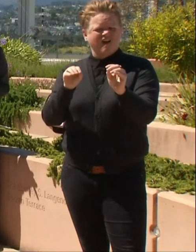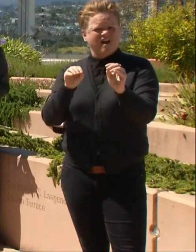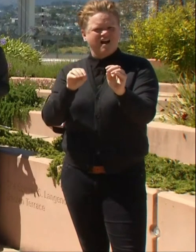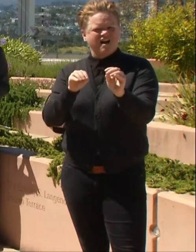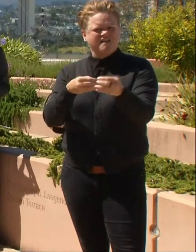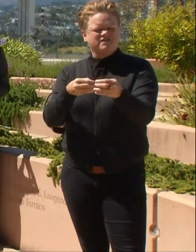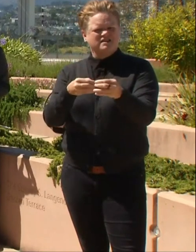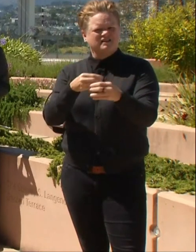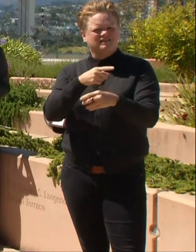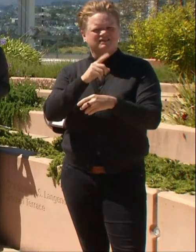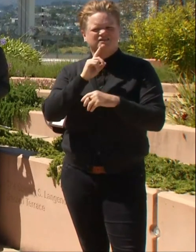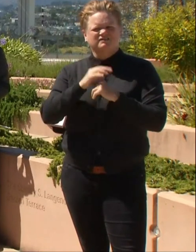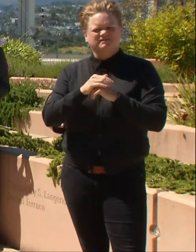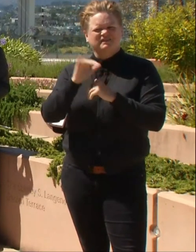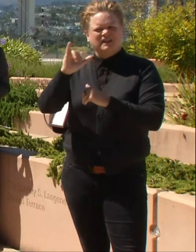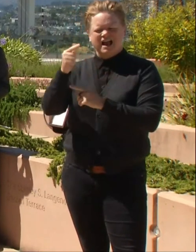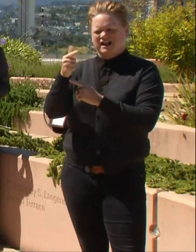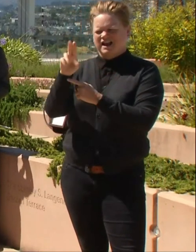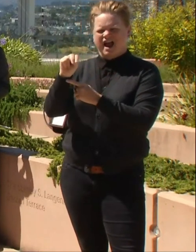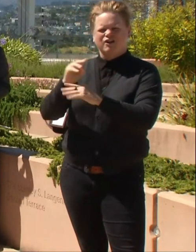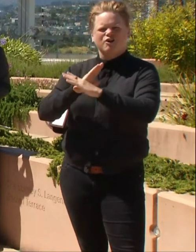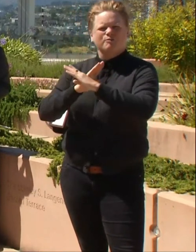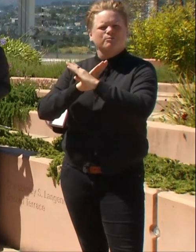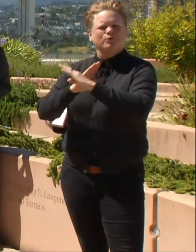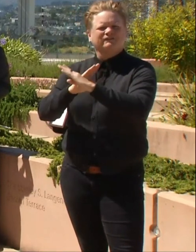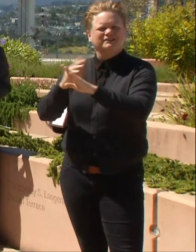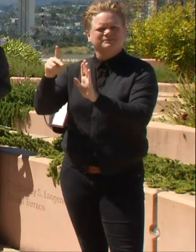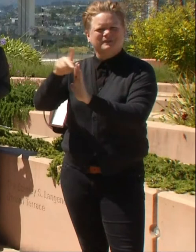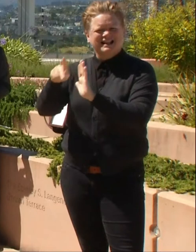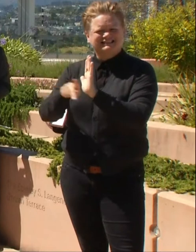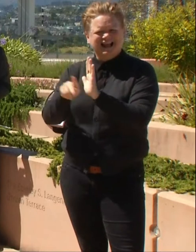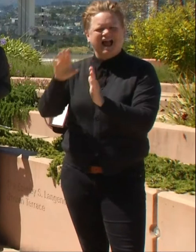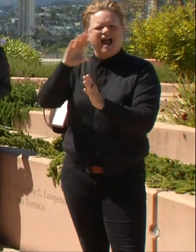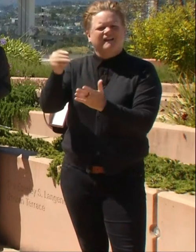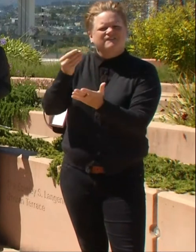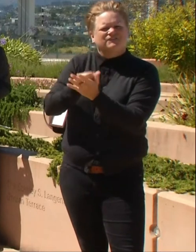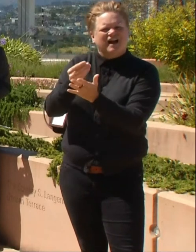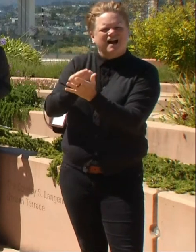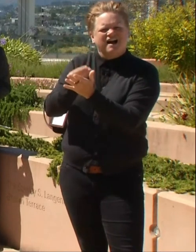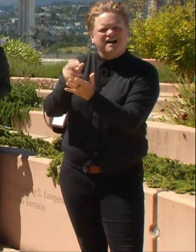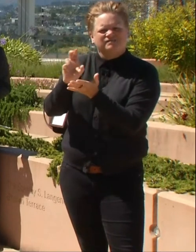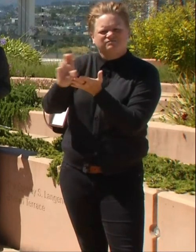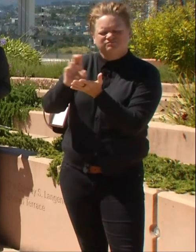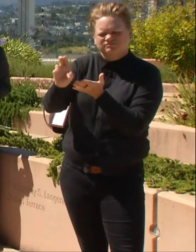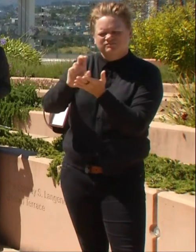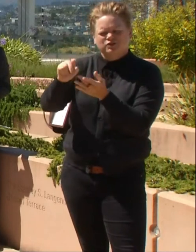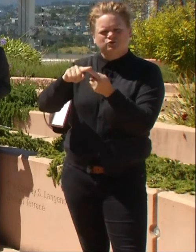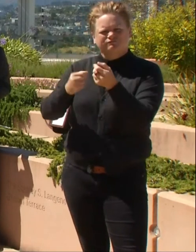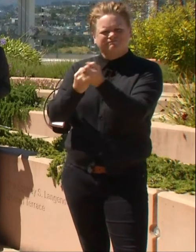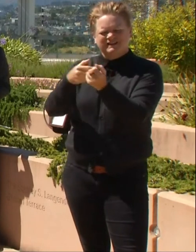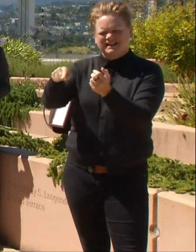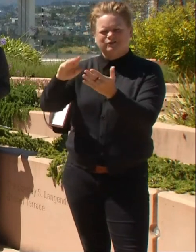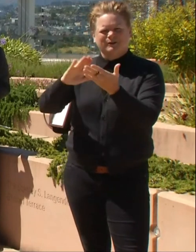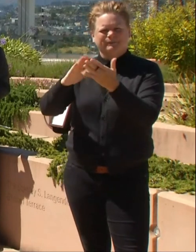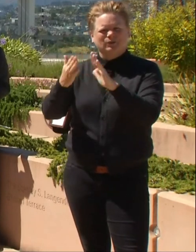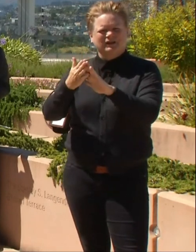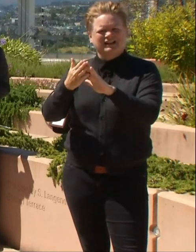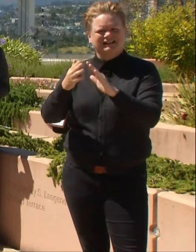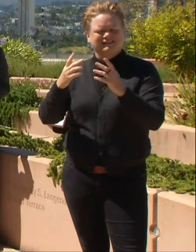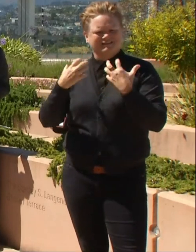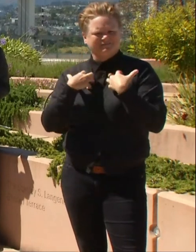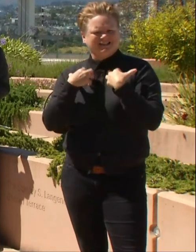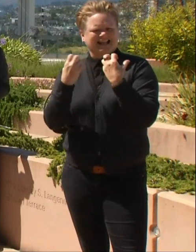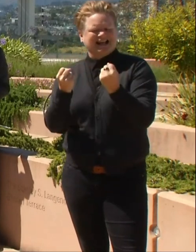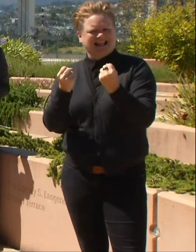also committing our state funds to invest in our communities and actually heal them. That's leadership in force